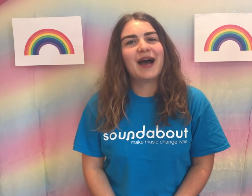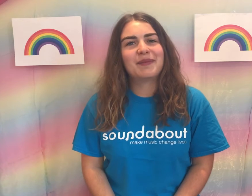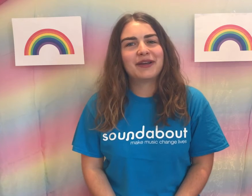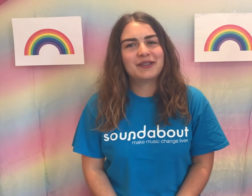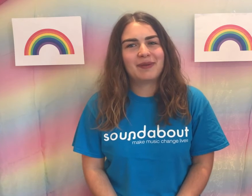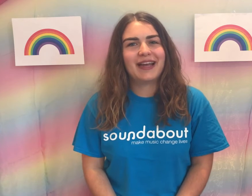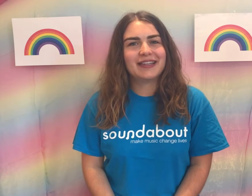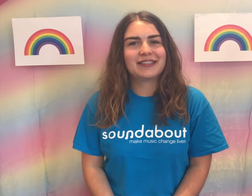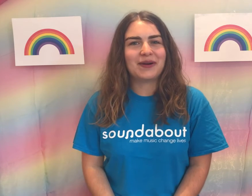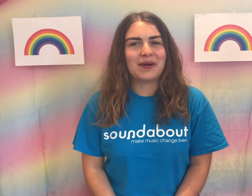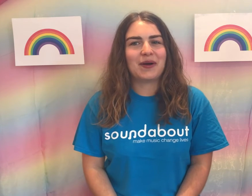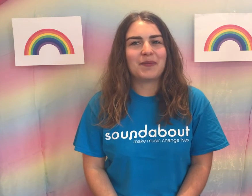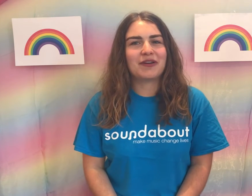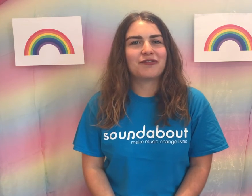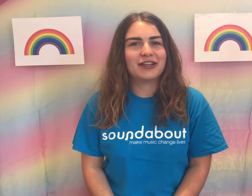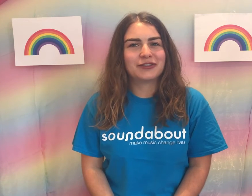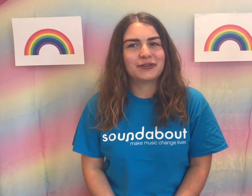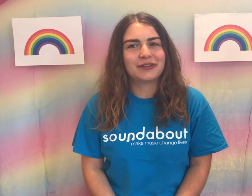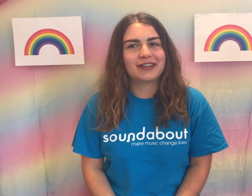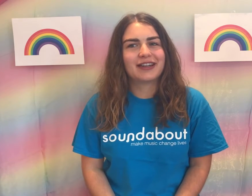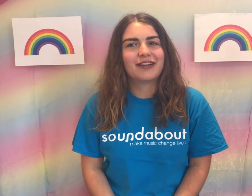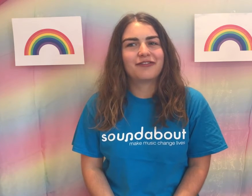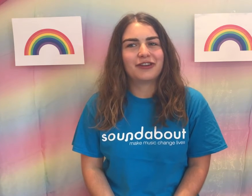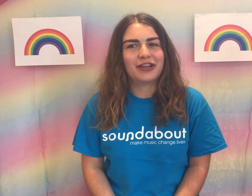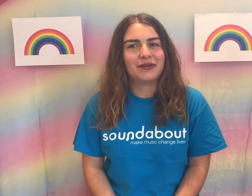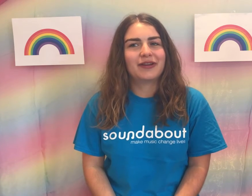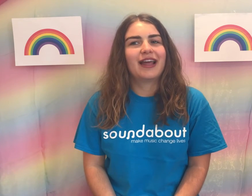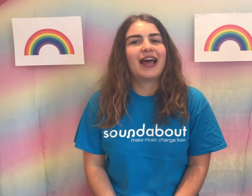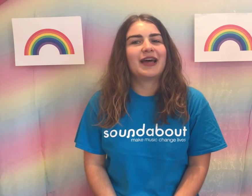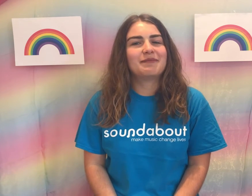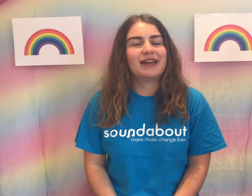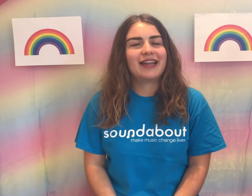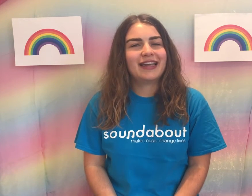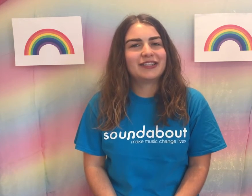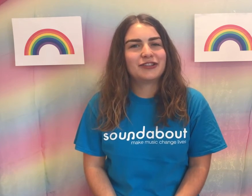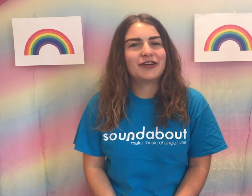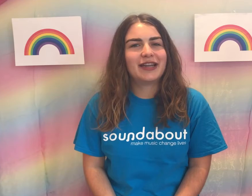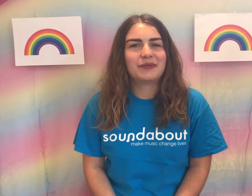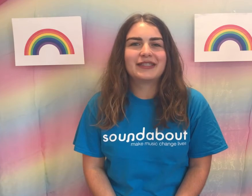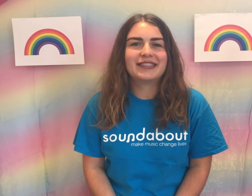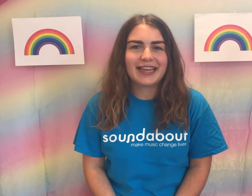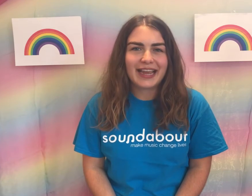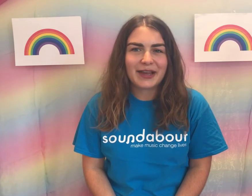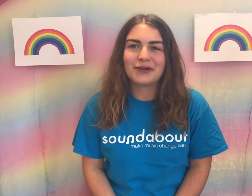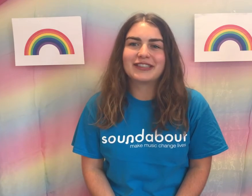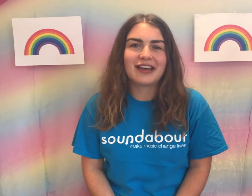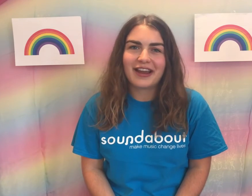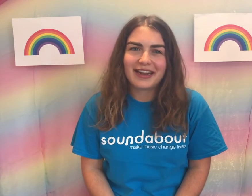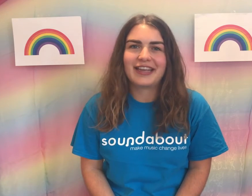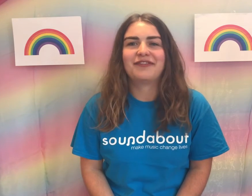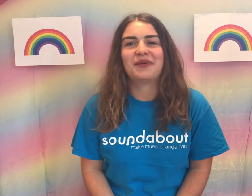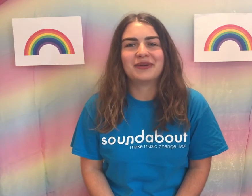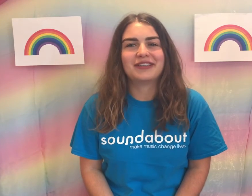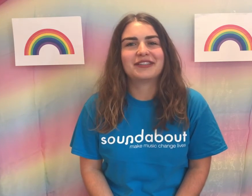I'm going to play this song on my French horn for you, and please join in with singing or signing if you want to.